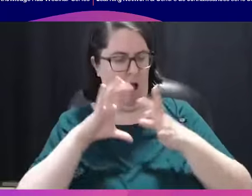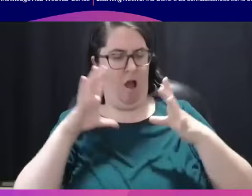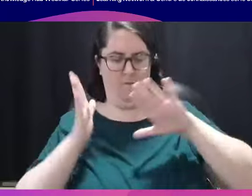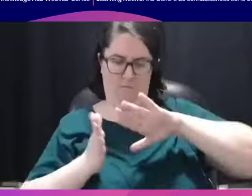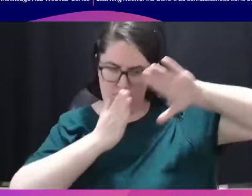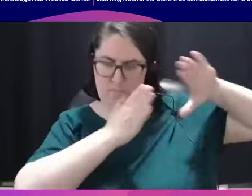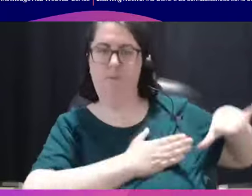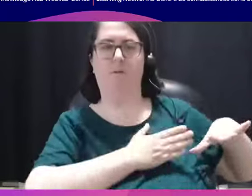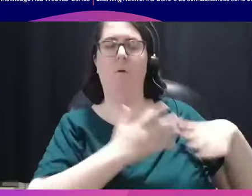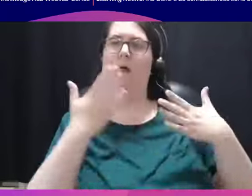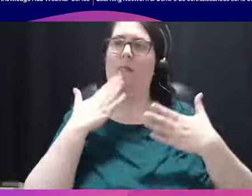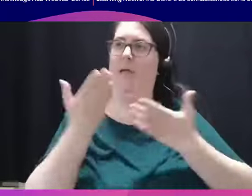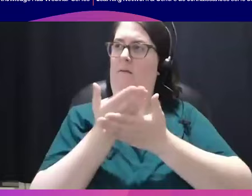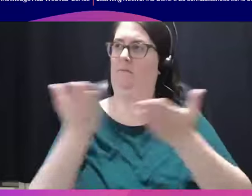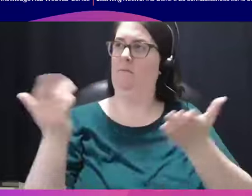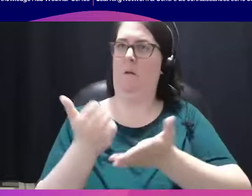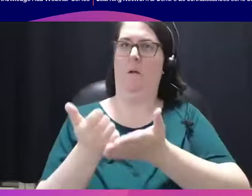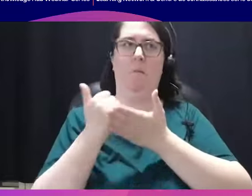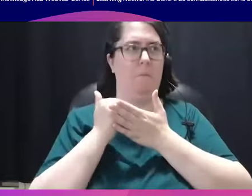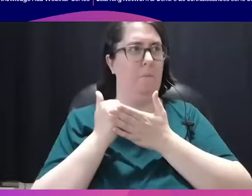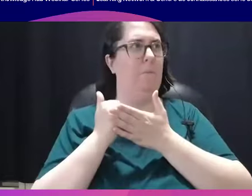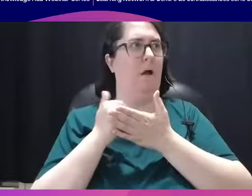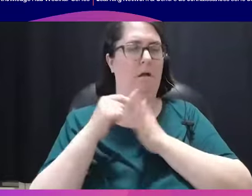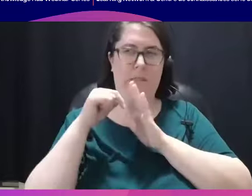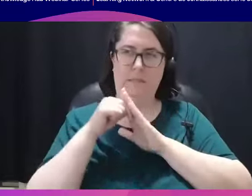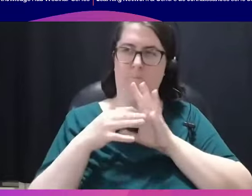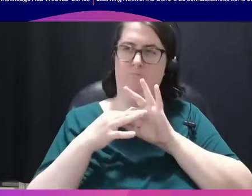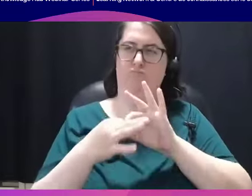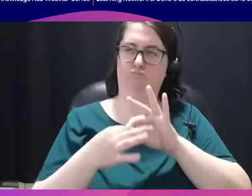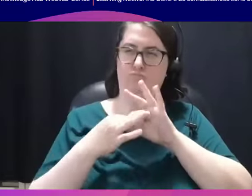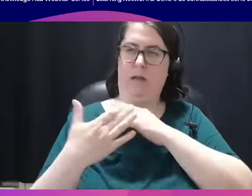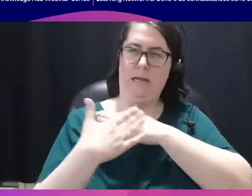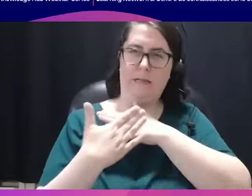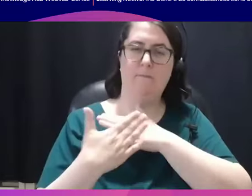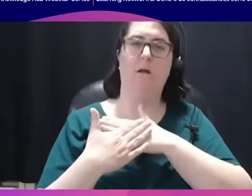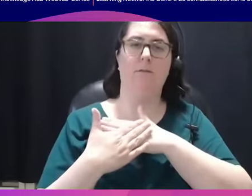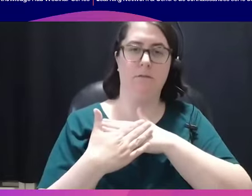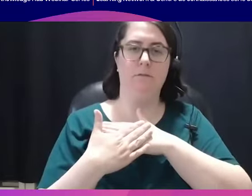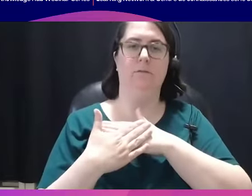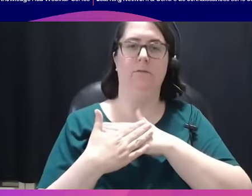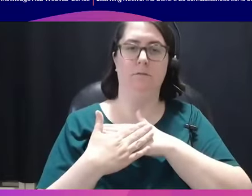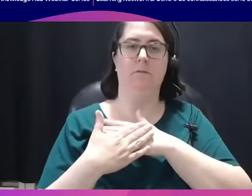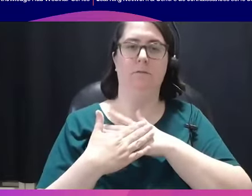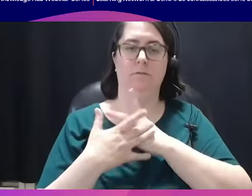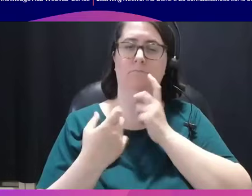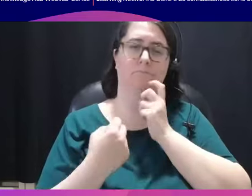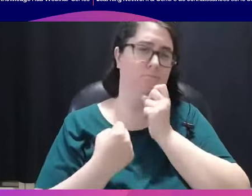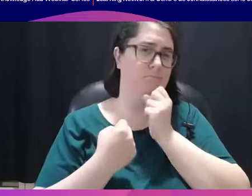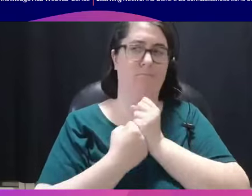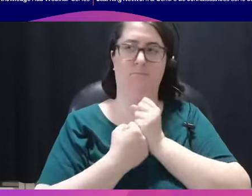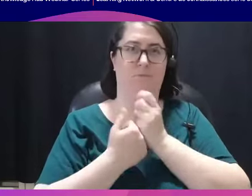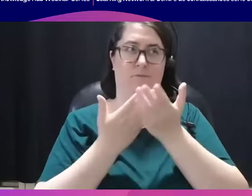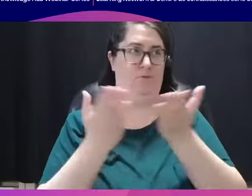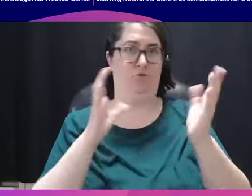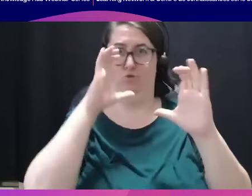want to thank the people here that have gone really deep with their comments and advice in aid of complete and total strangers on